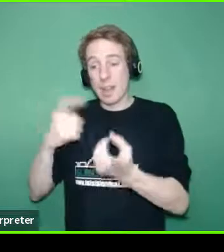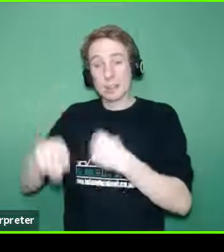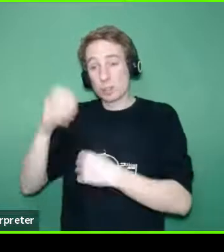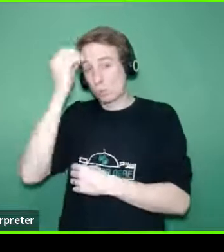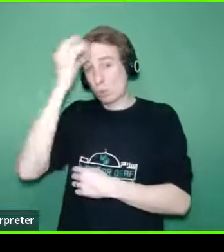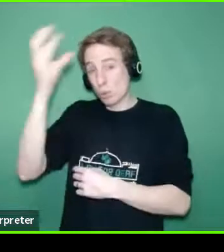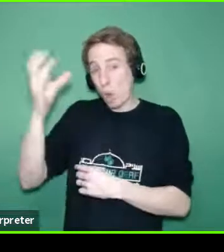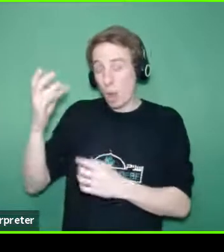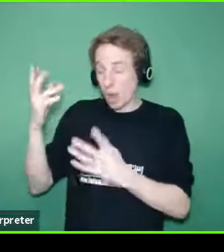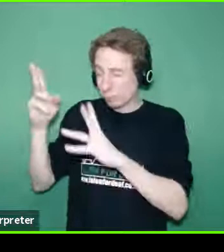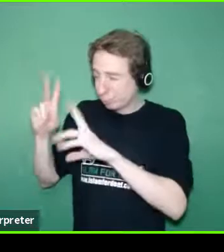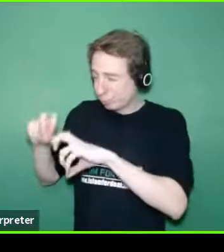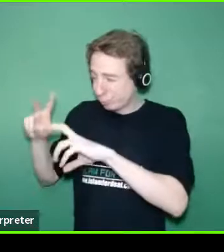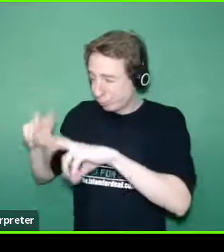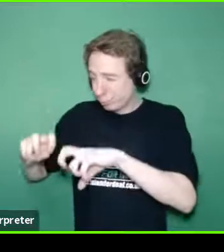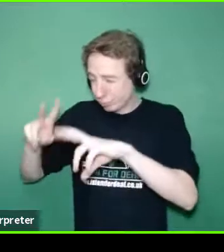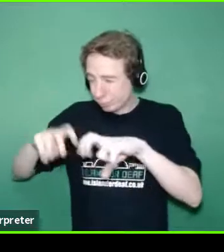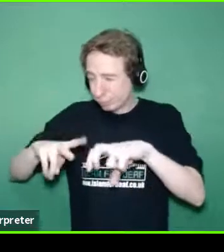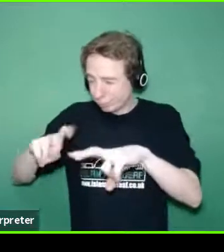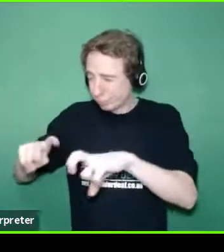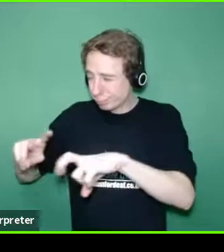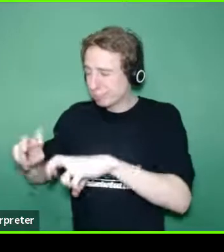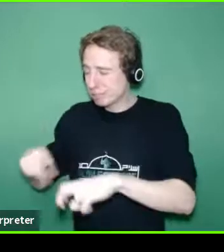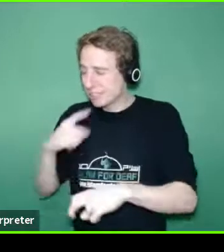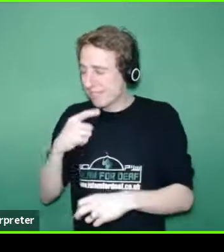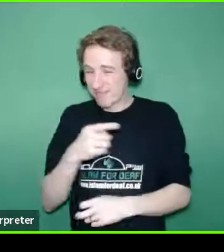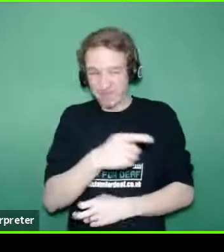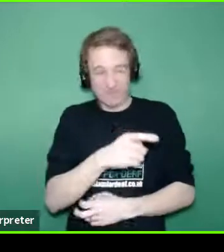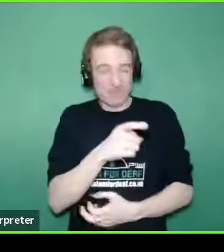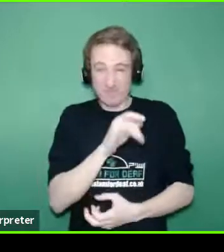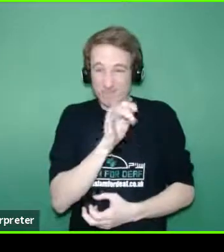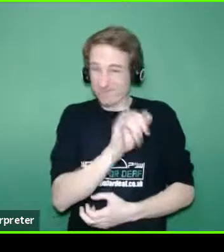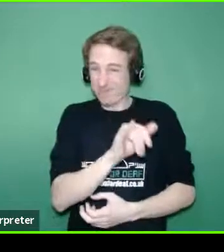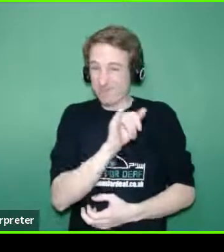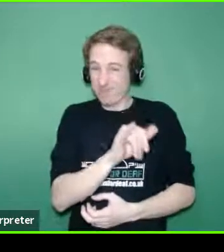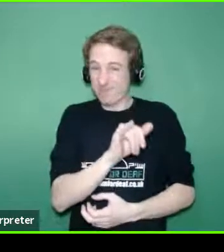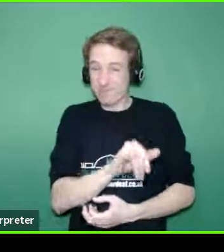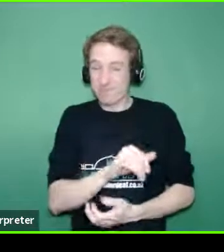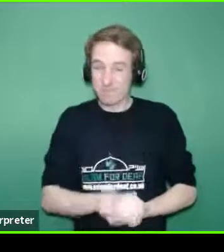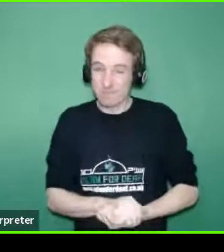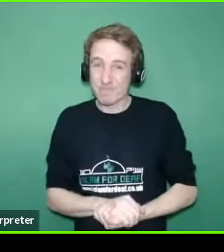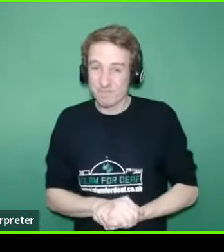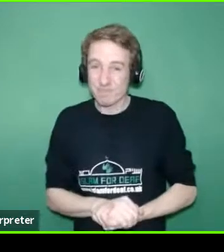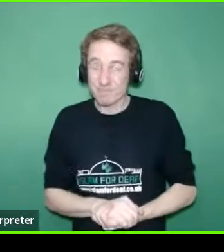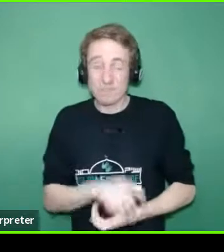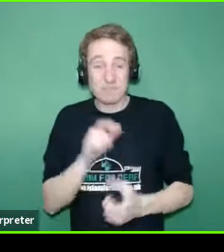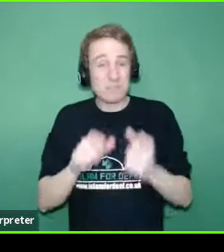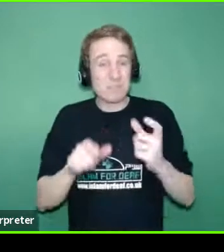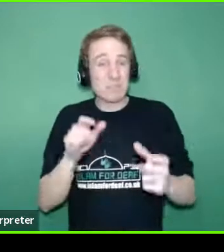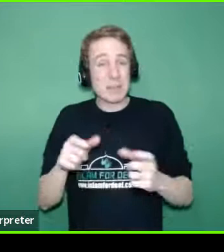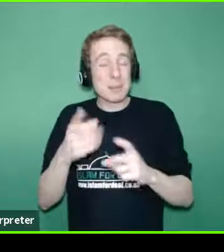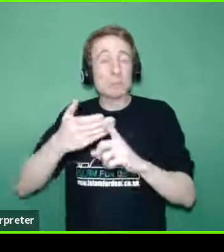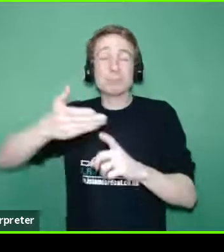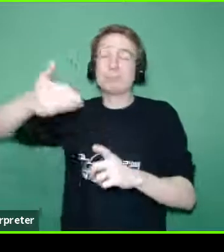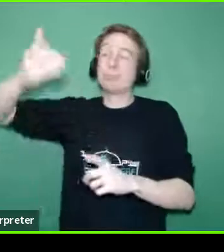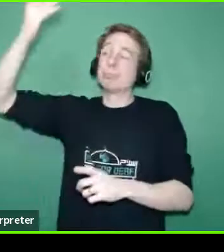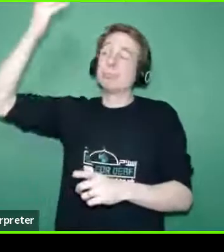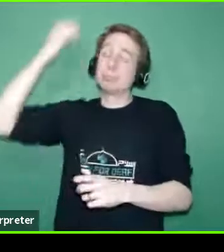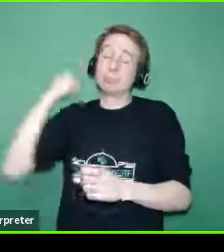scholars. And it was a narration that those pious early Muslims, they never used.